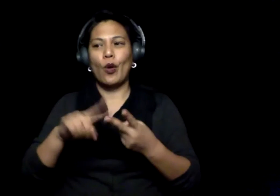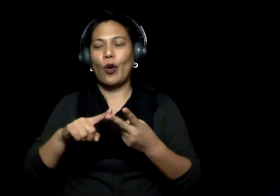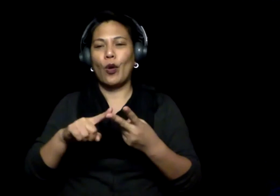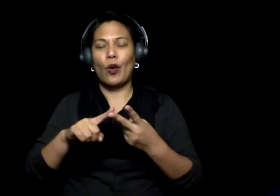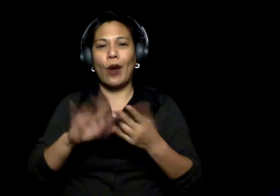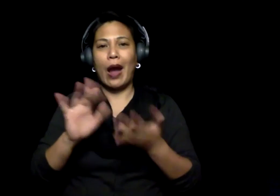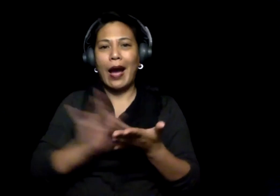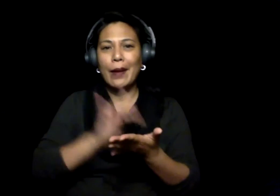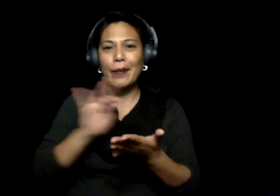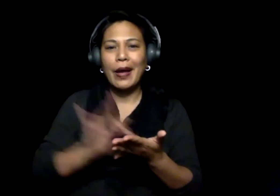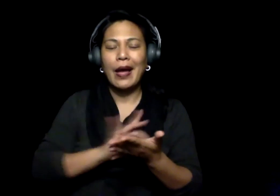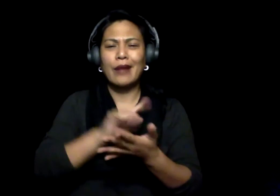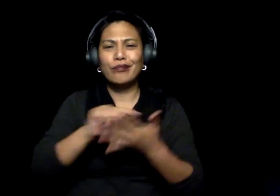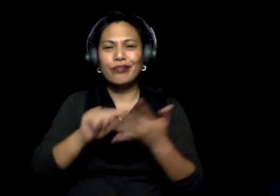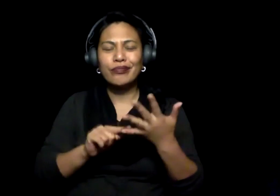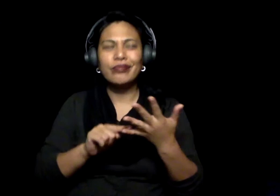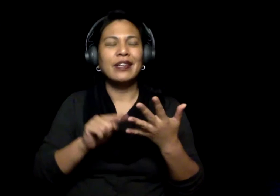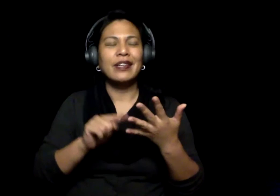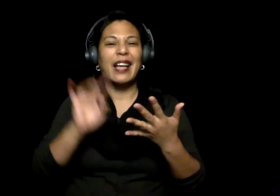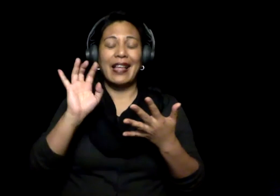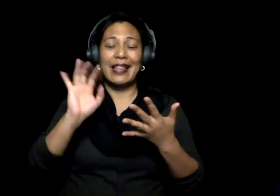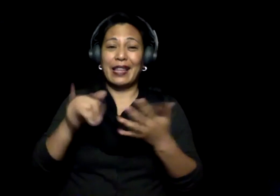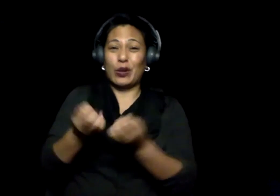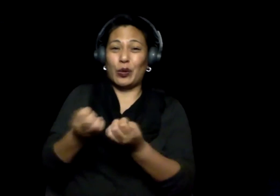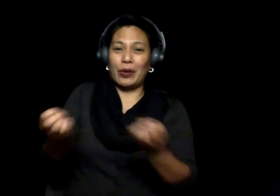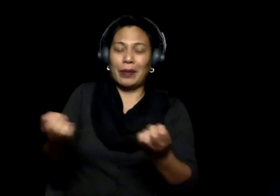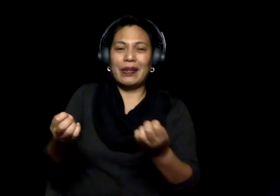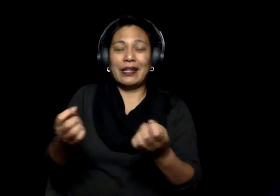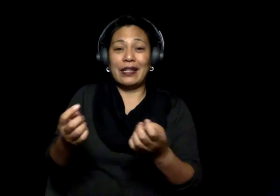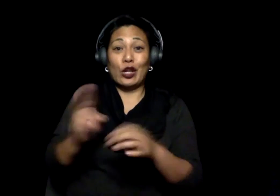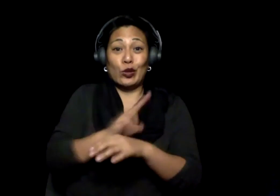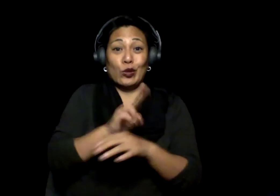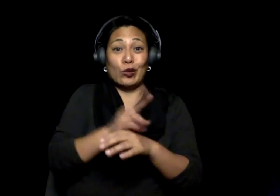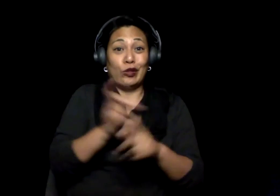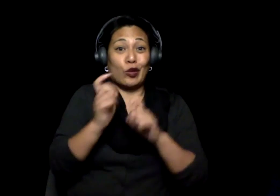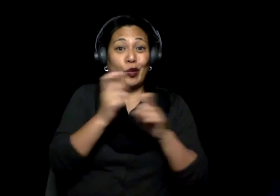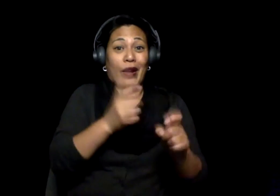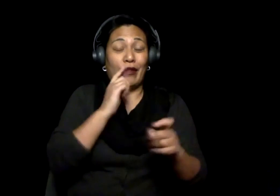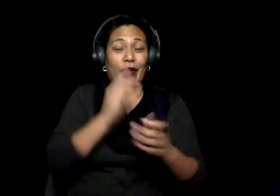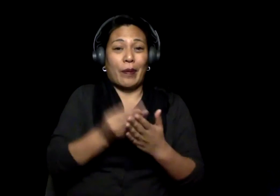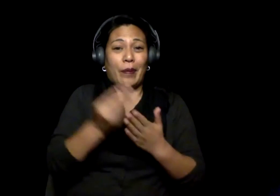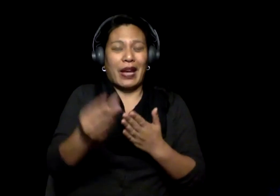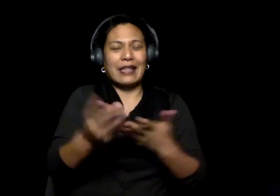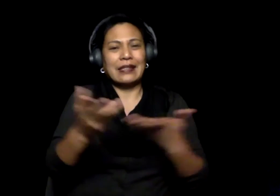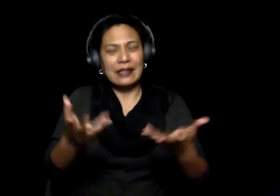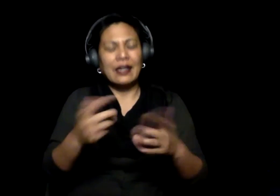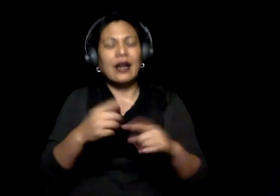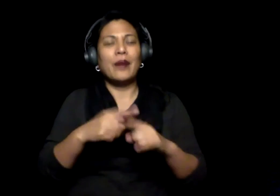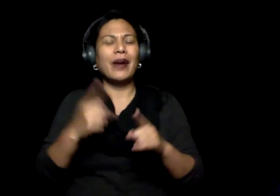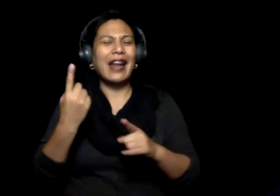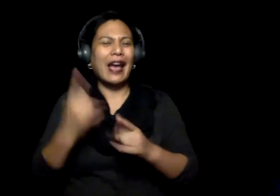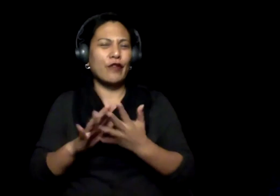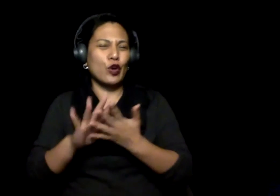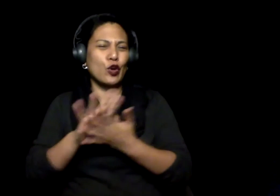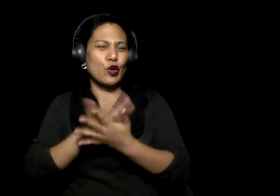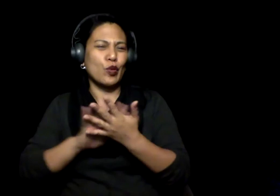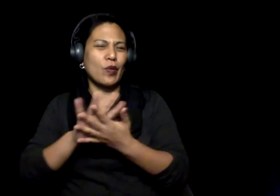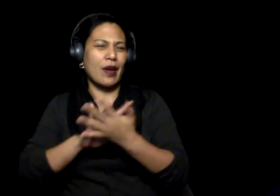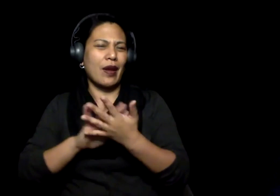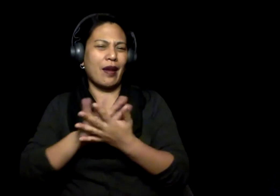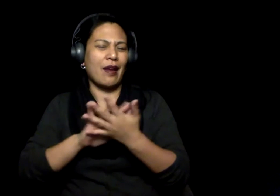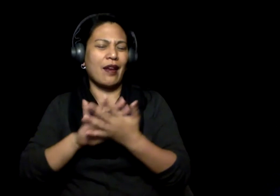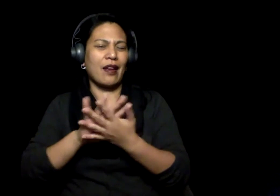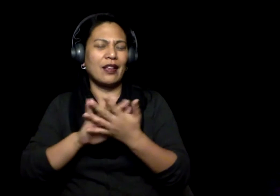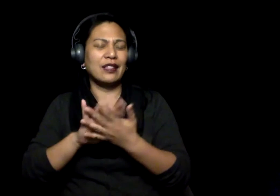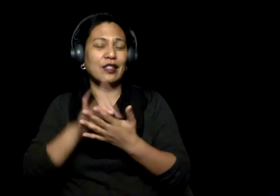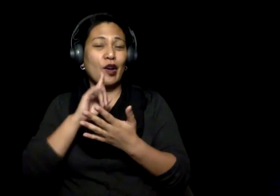iPads or whatever, things like that. But there is a kind of a gray area about the difference between